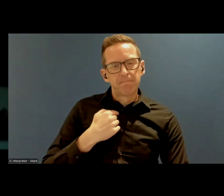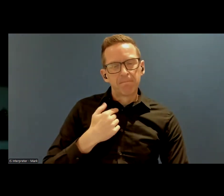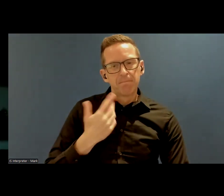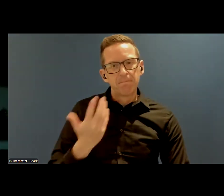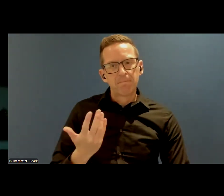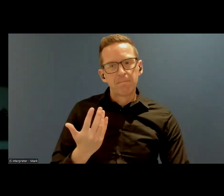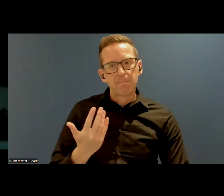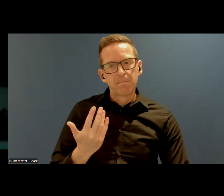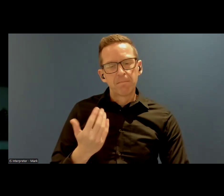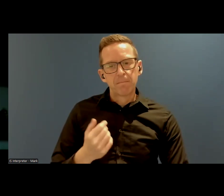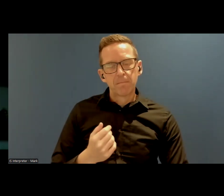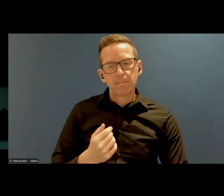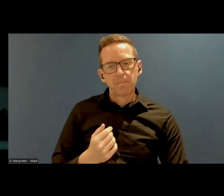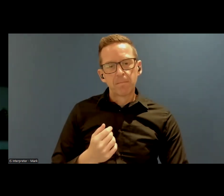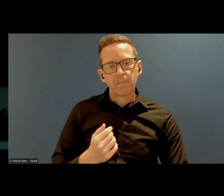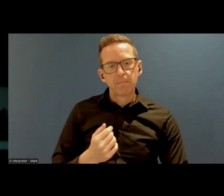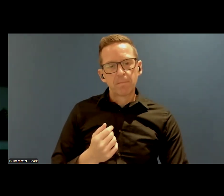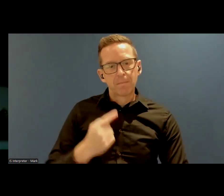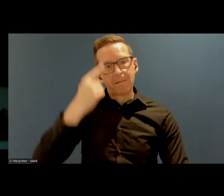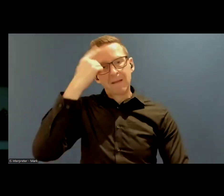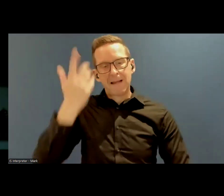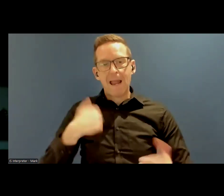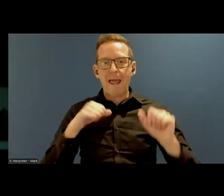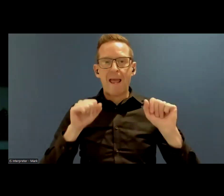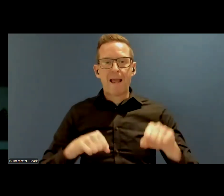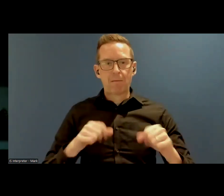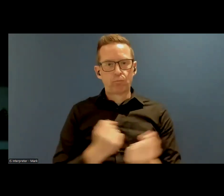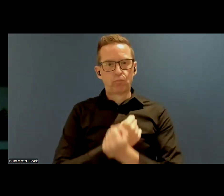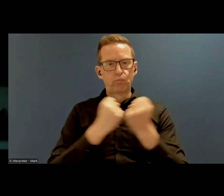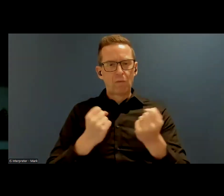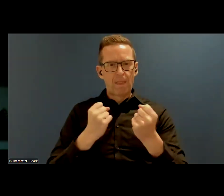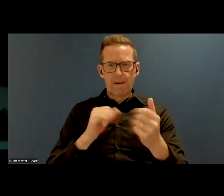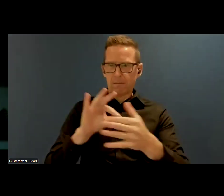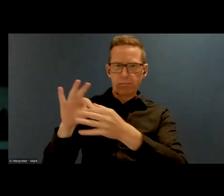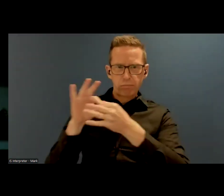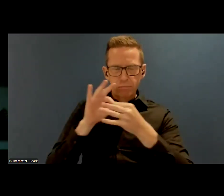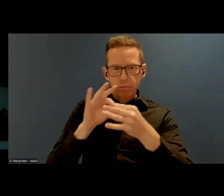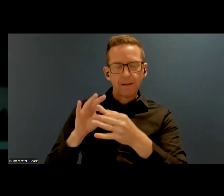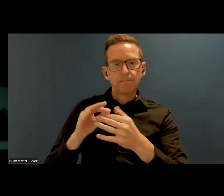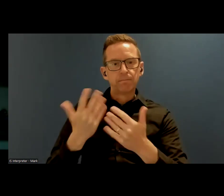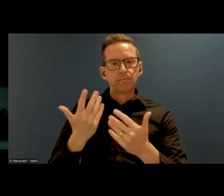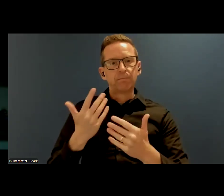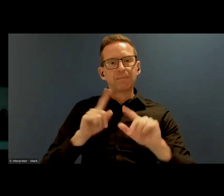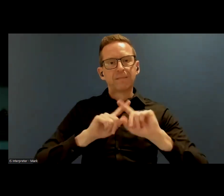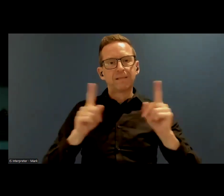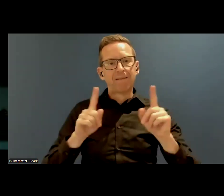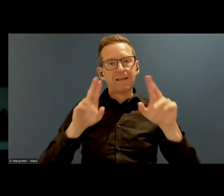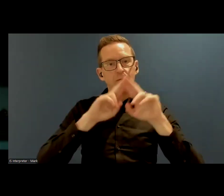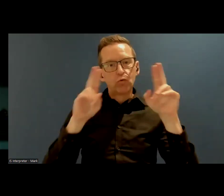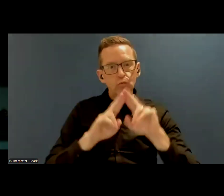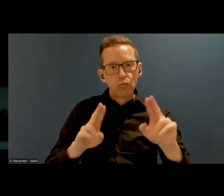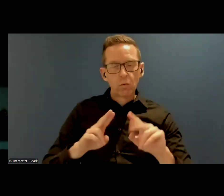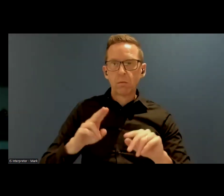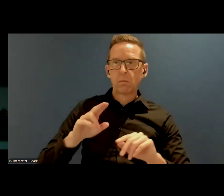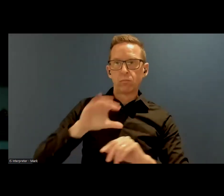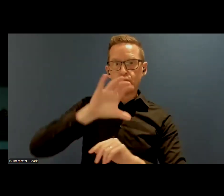our options are to strengthen coalitions. Bigger organizations, especially the regional ones, should pay attention